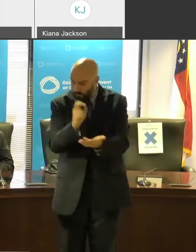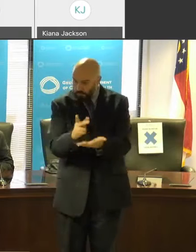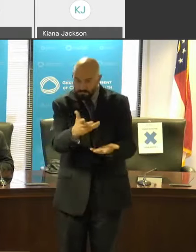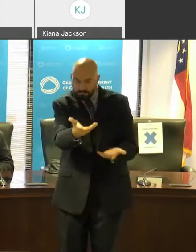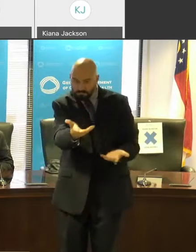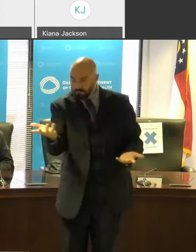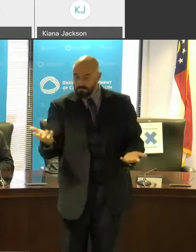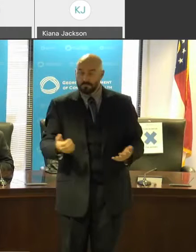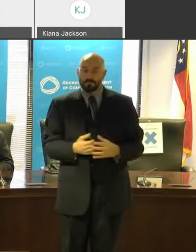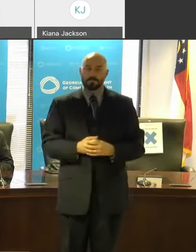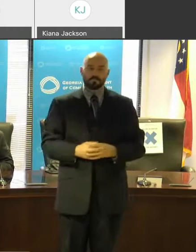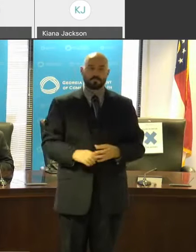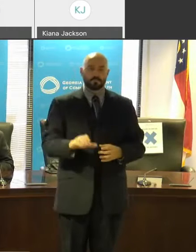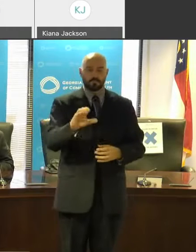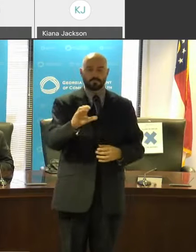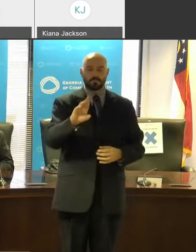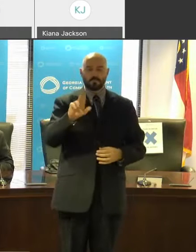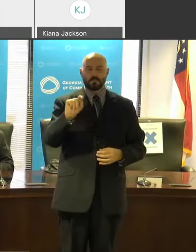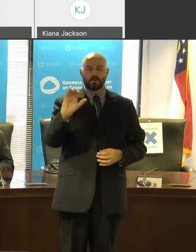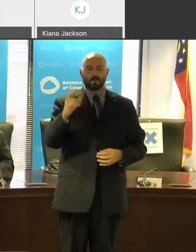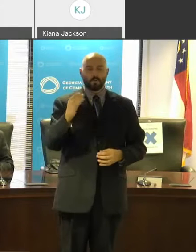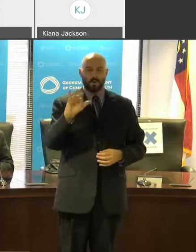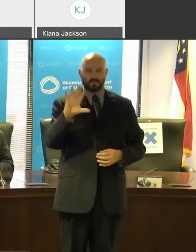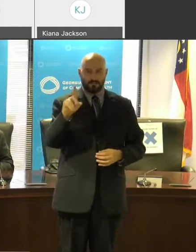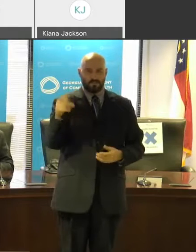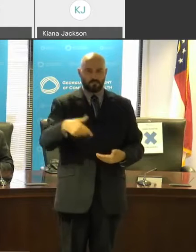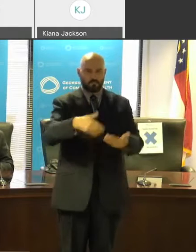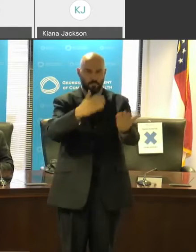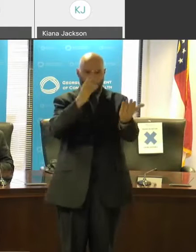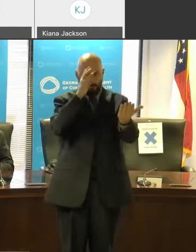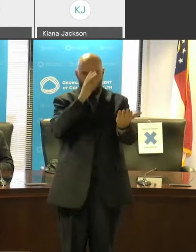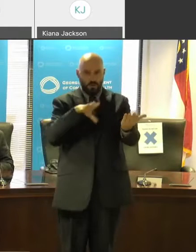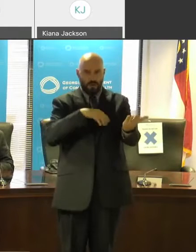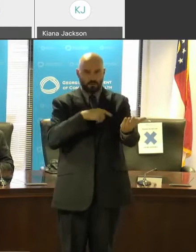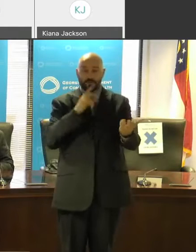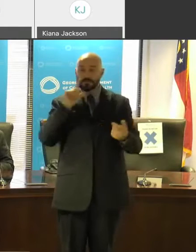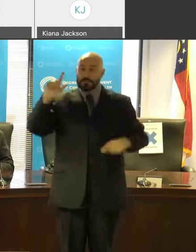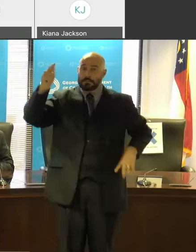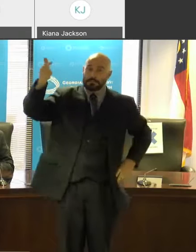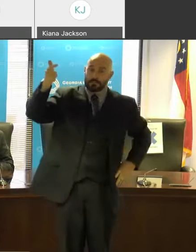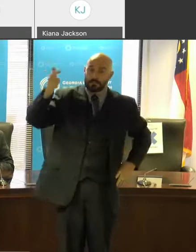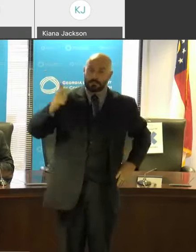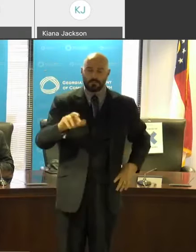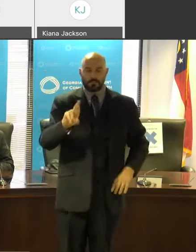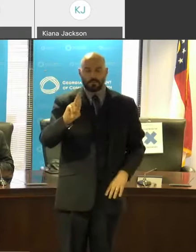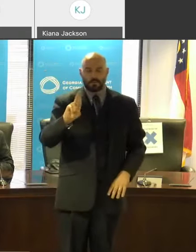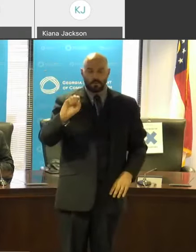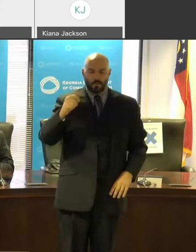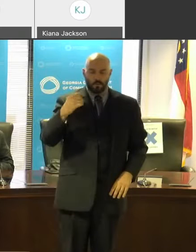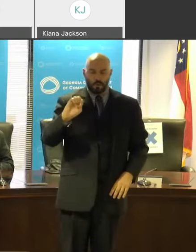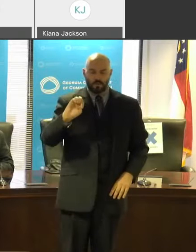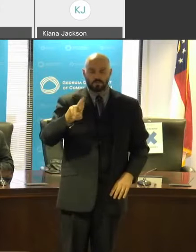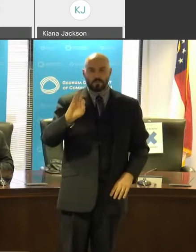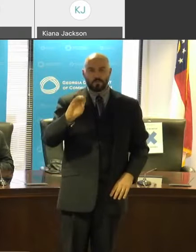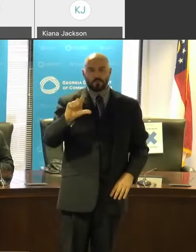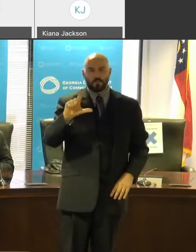Russell Crutchfield moved to pass. Russell Crutchfield has moved for final adoption. Is there a second? Roger Folsom, second. Roger Folsom has seconded